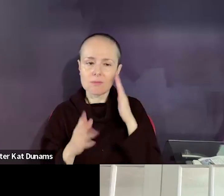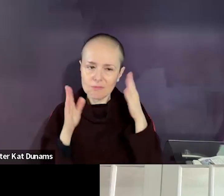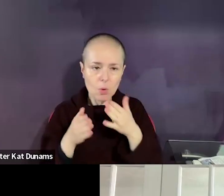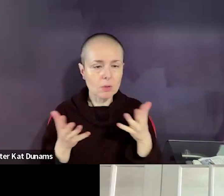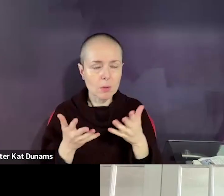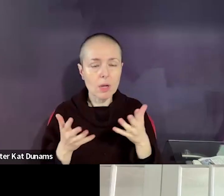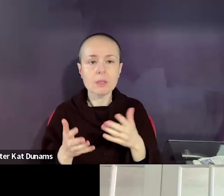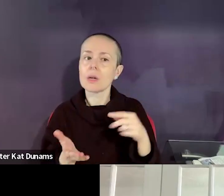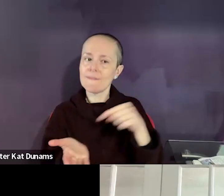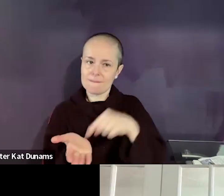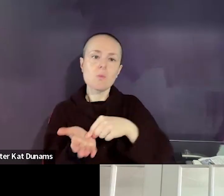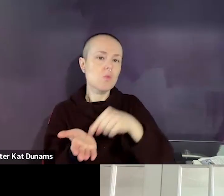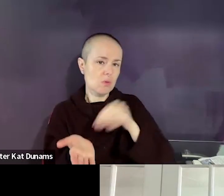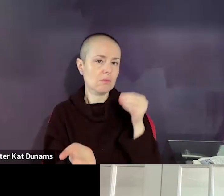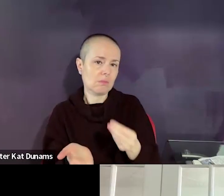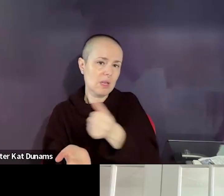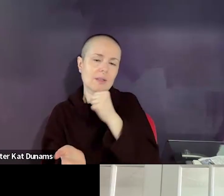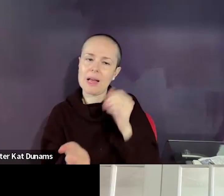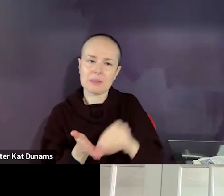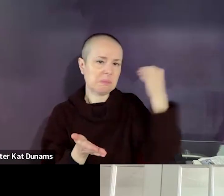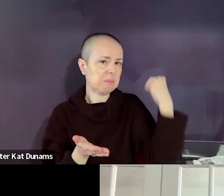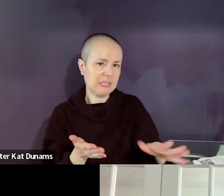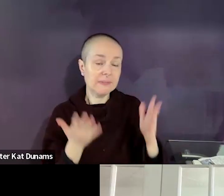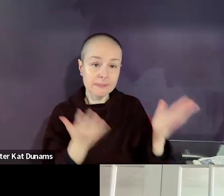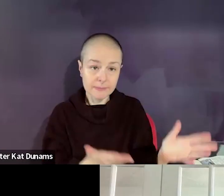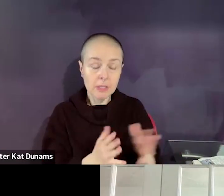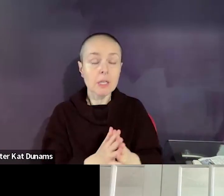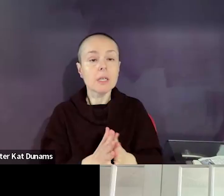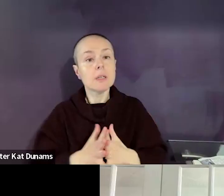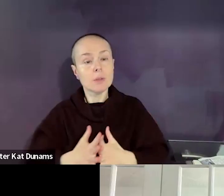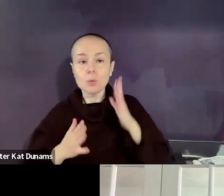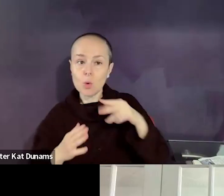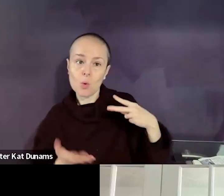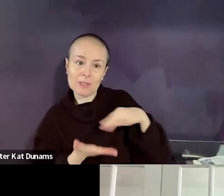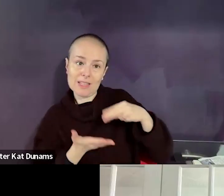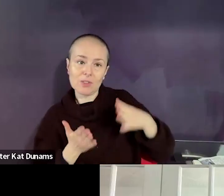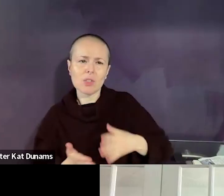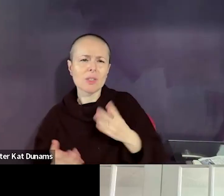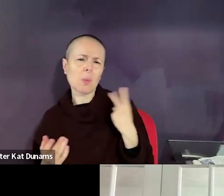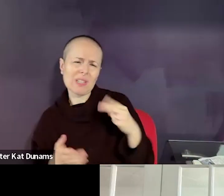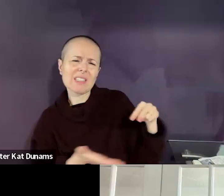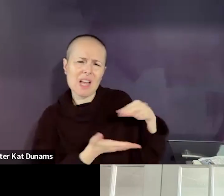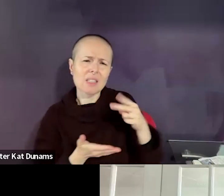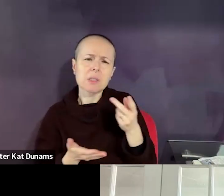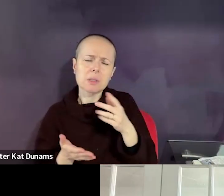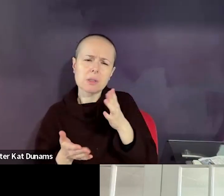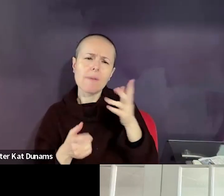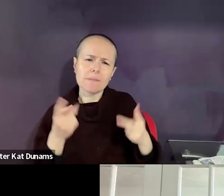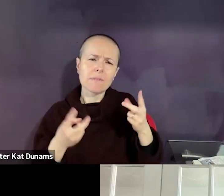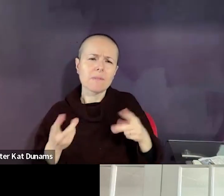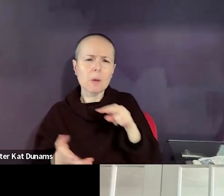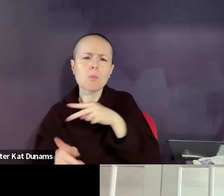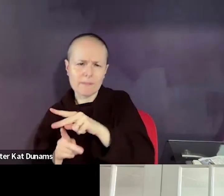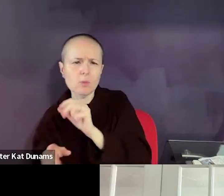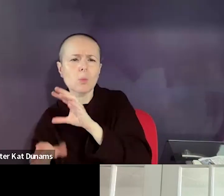is affordability. As dancers, and Jeeno and I have both danced semi-professionally, who also find it